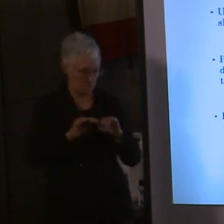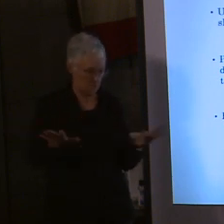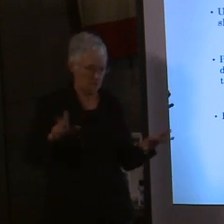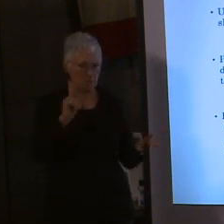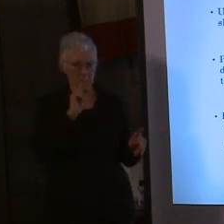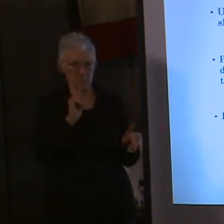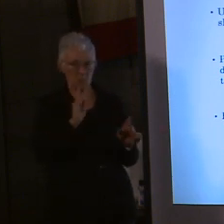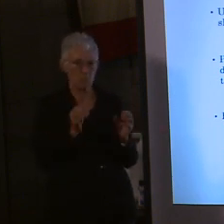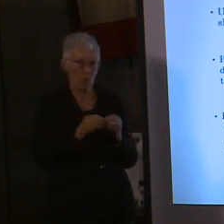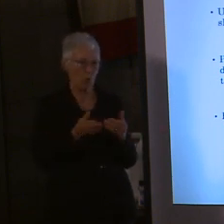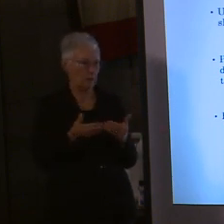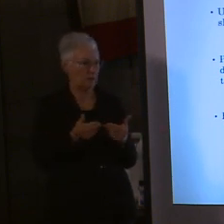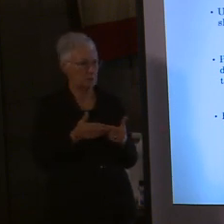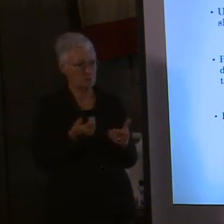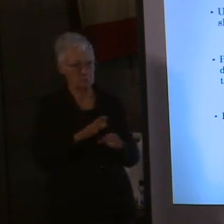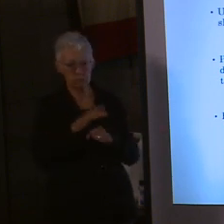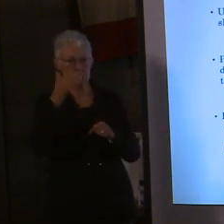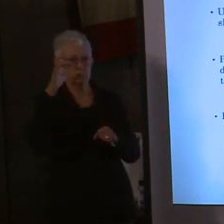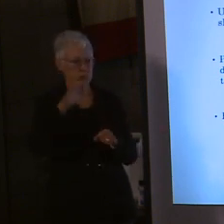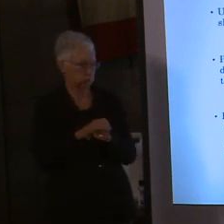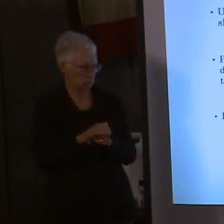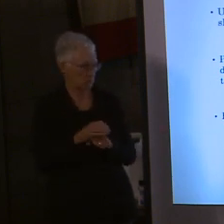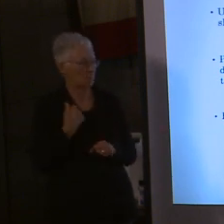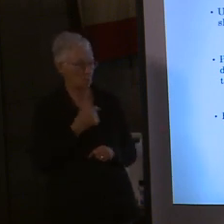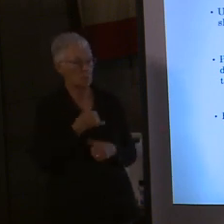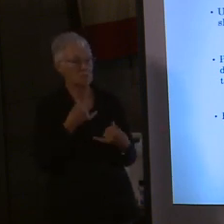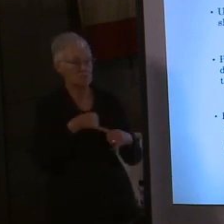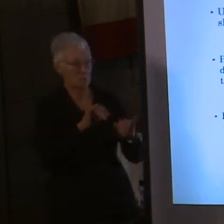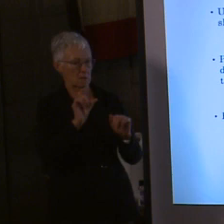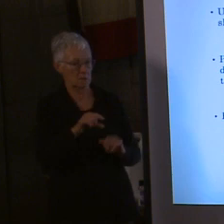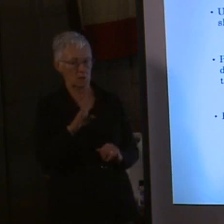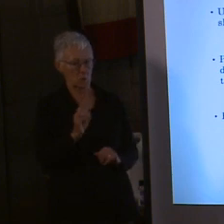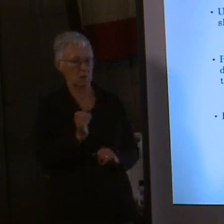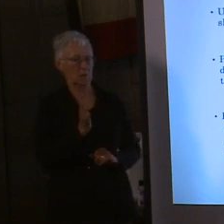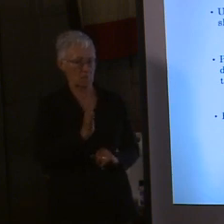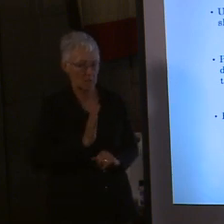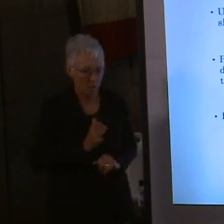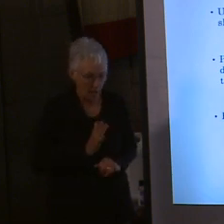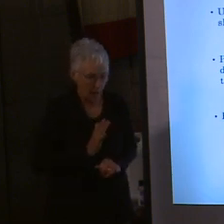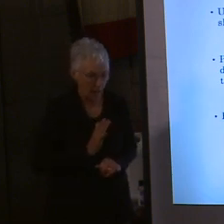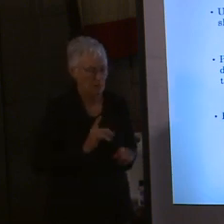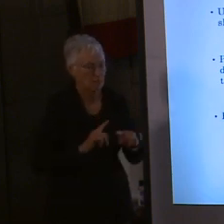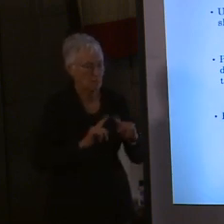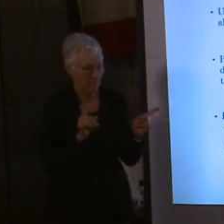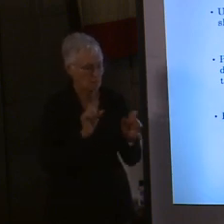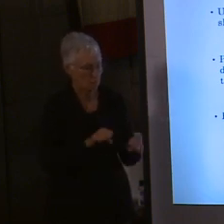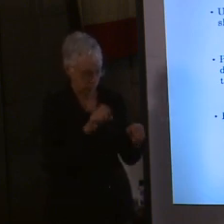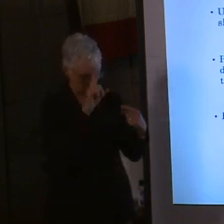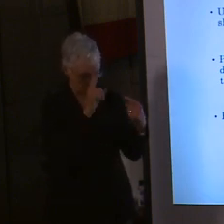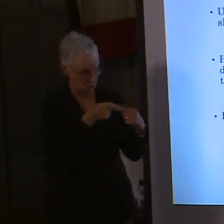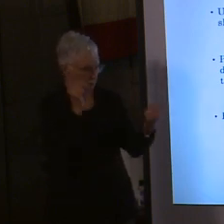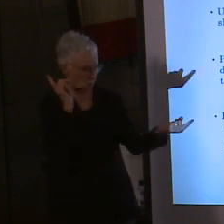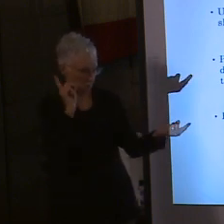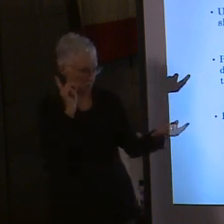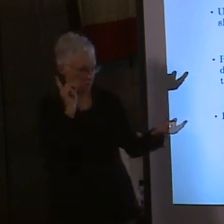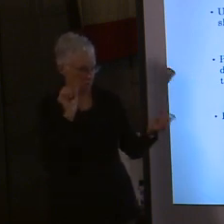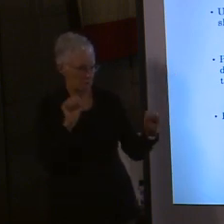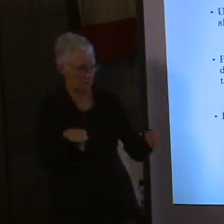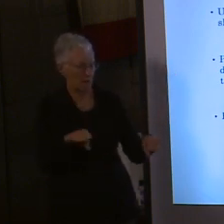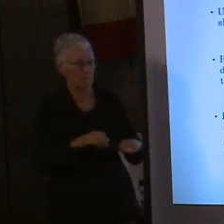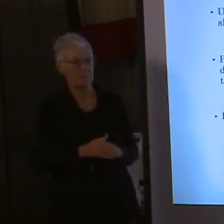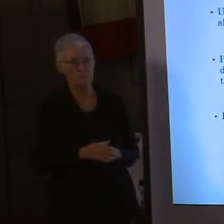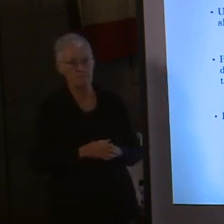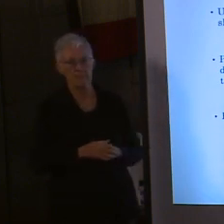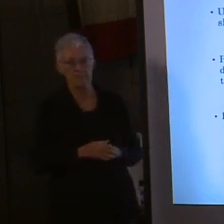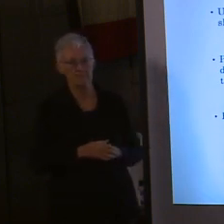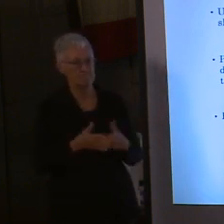have to treat each other with civility with regard to however we're going to disagree, whether it's going to be over the issues with regards to the